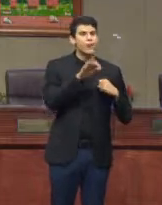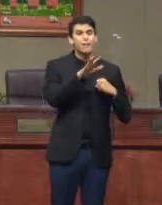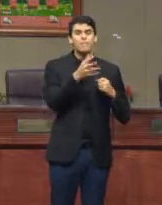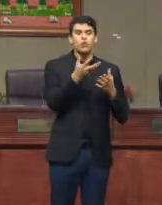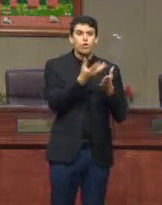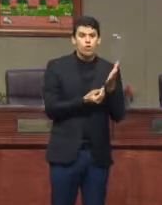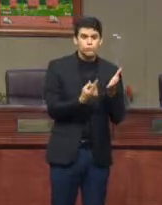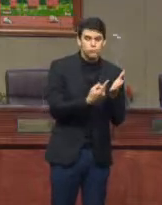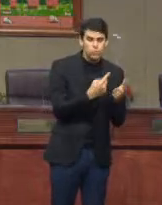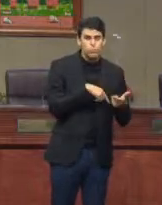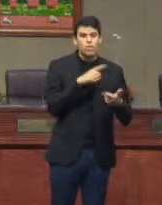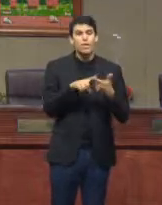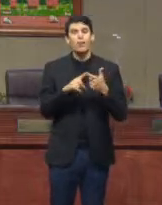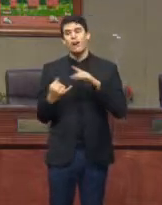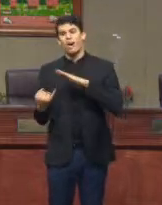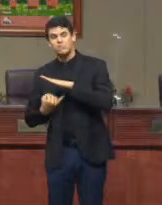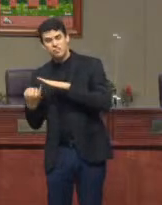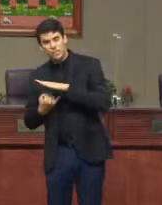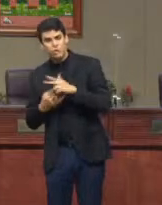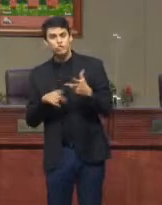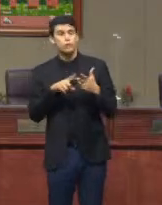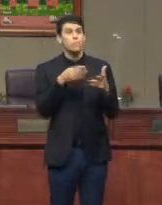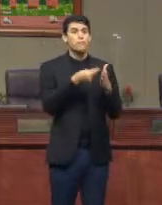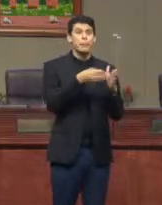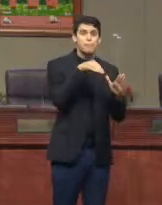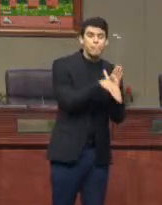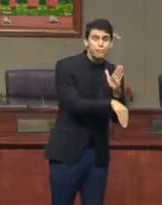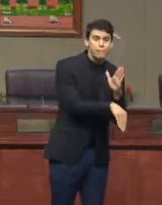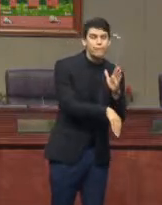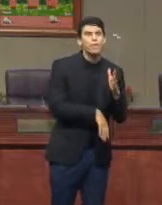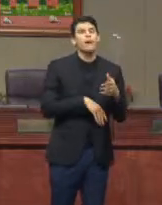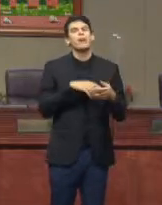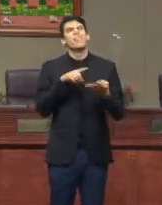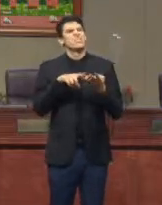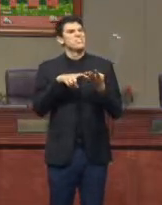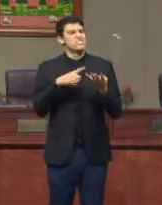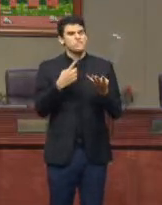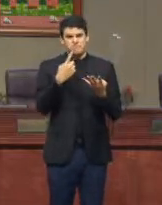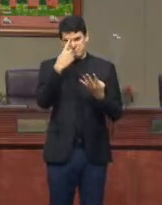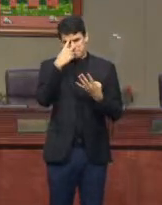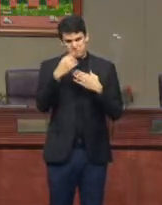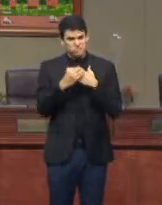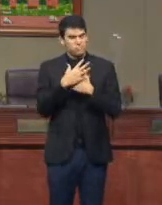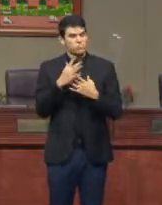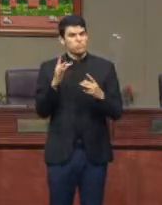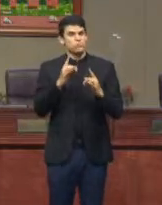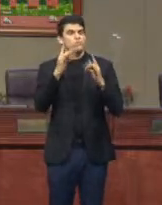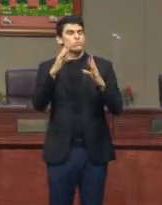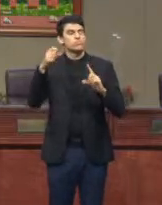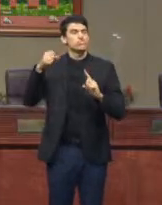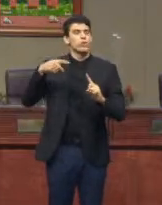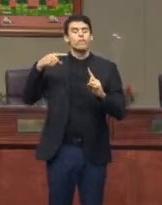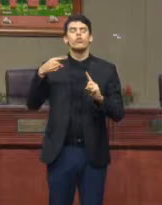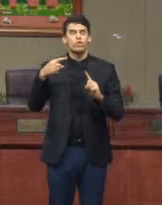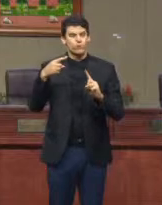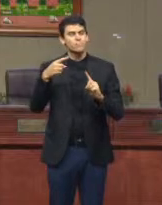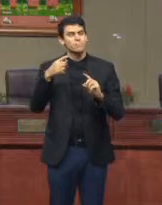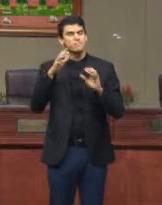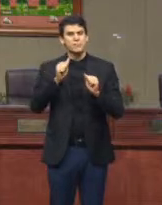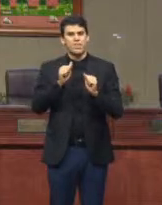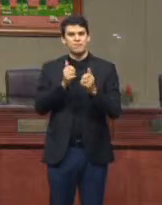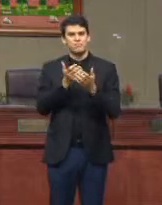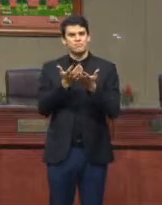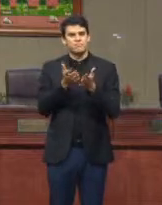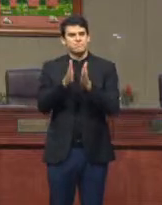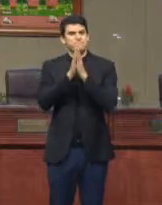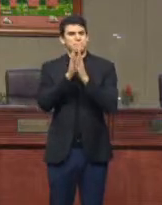of income, and fear are triggering mental health conditions or exacerbating existing ones. Many of our residents may